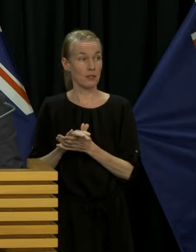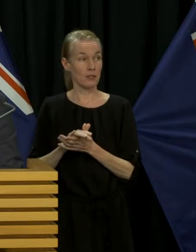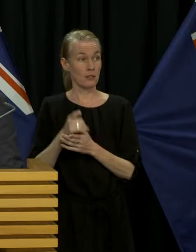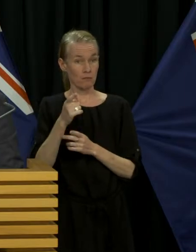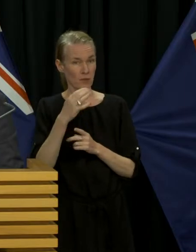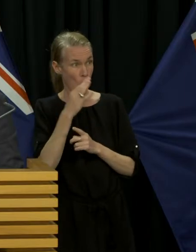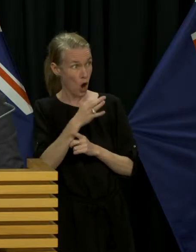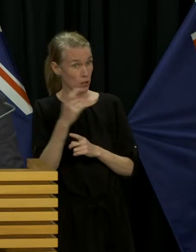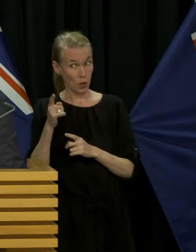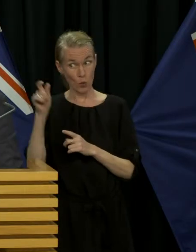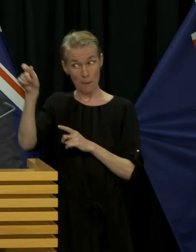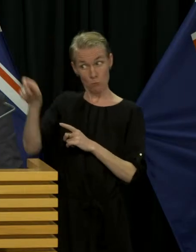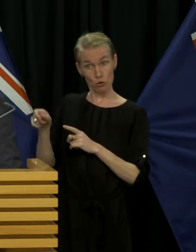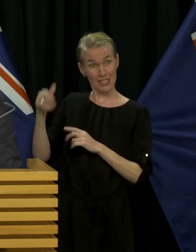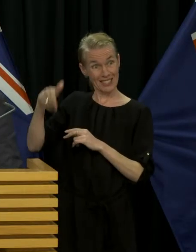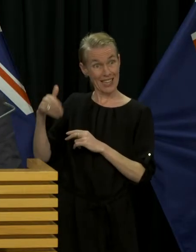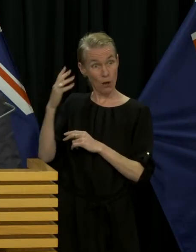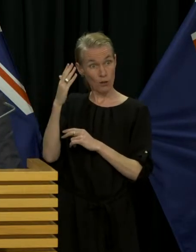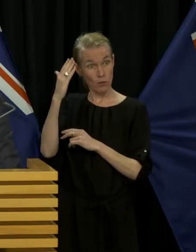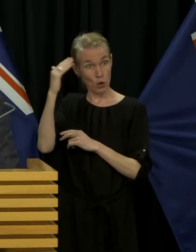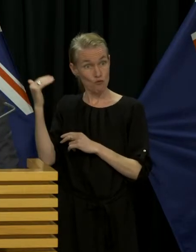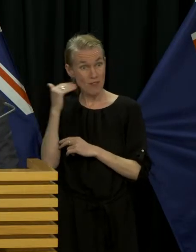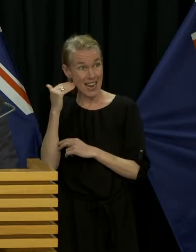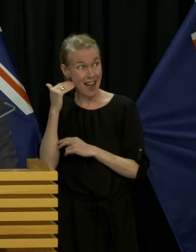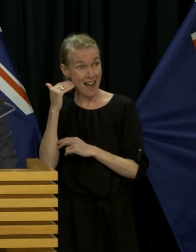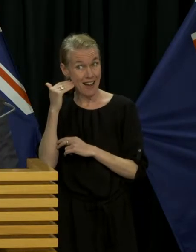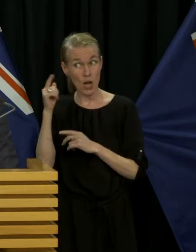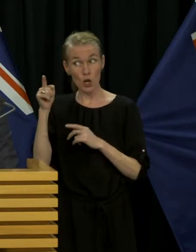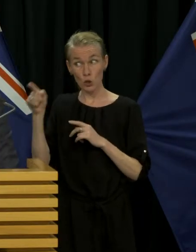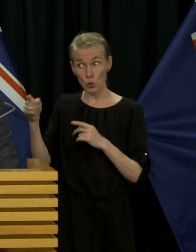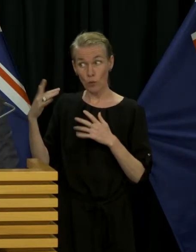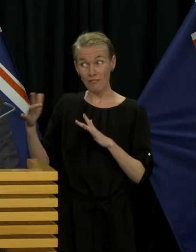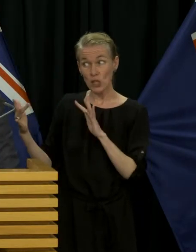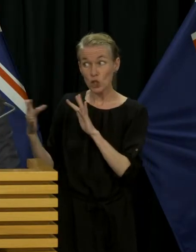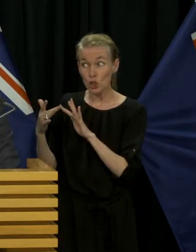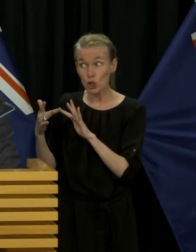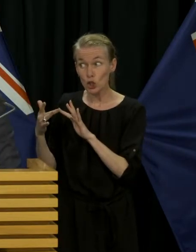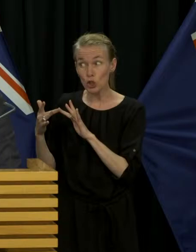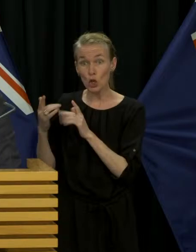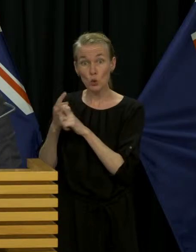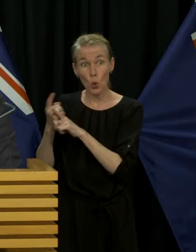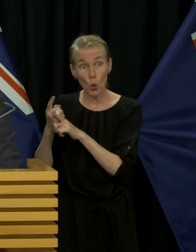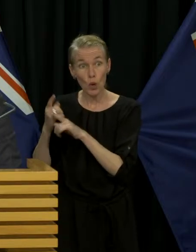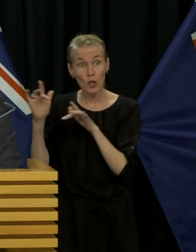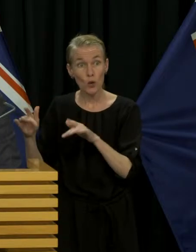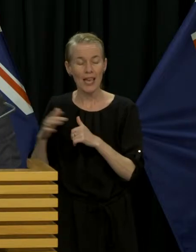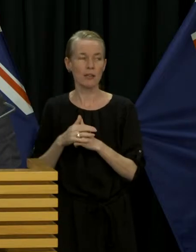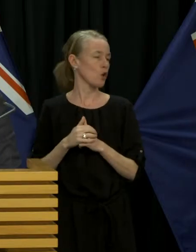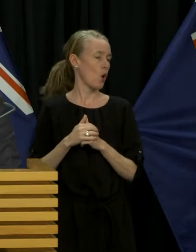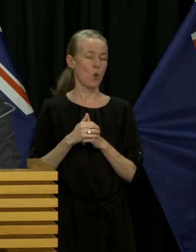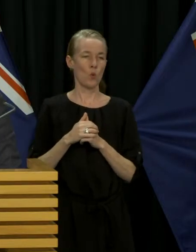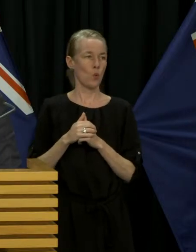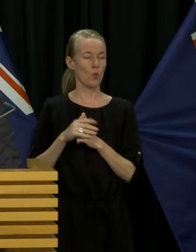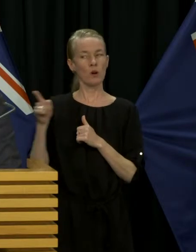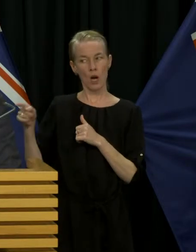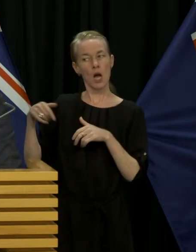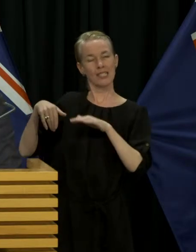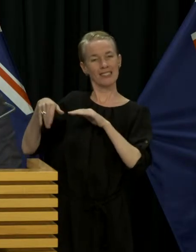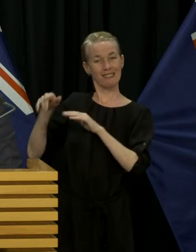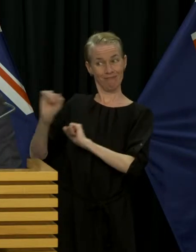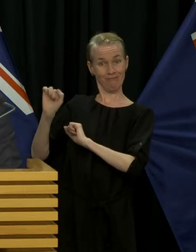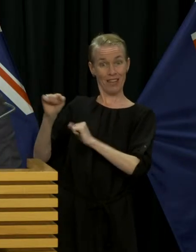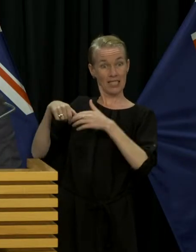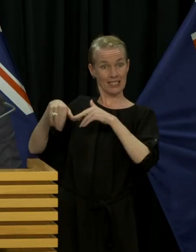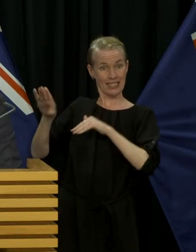we haven't, and there's a reason for that, because they are a South Korean citizen, and so we have to work through the authorities there,